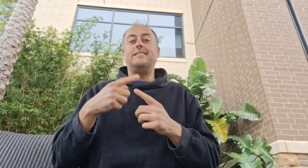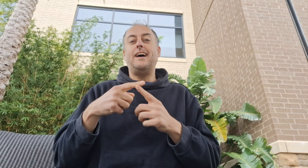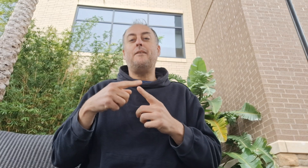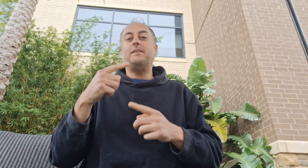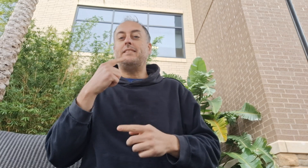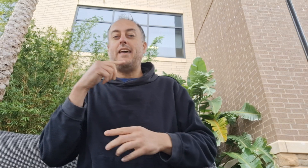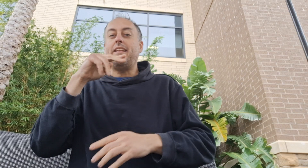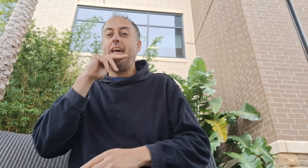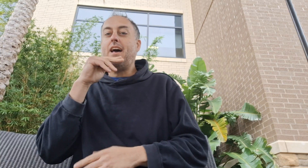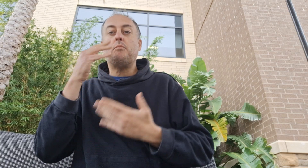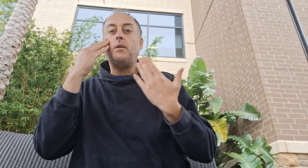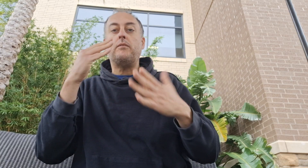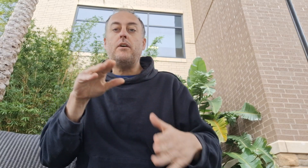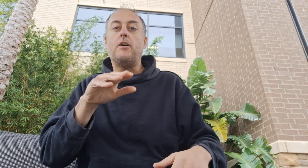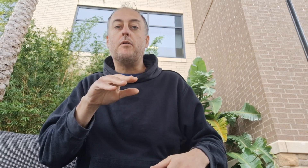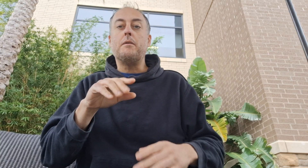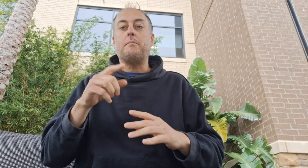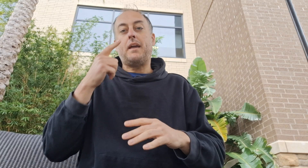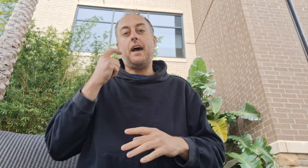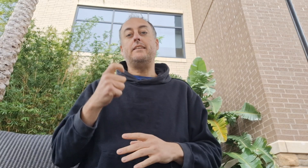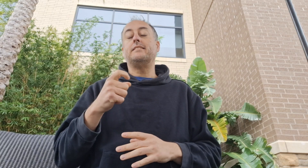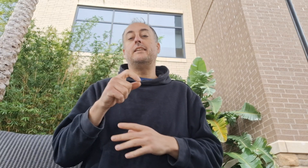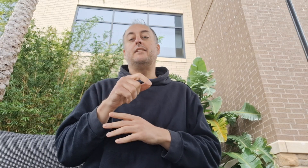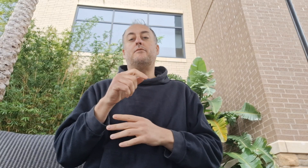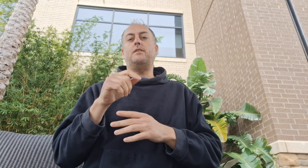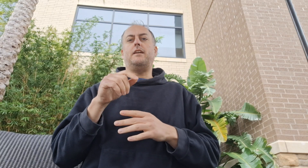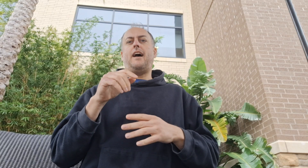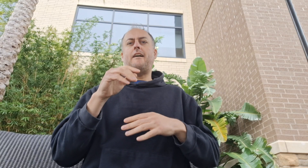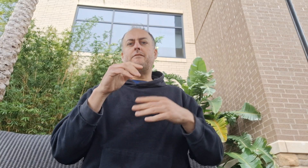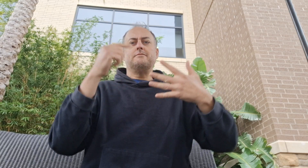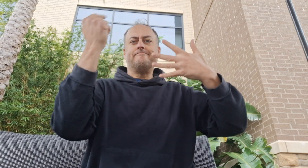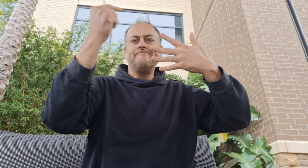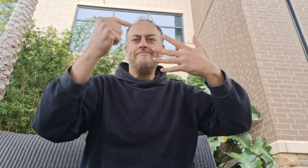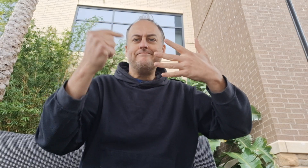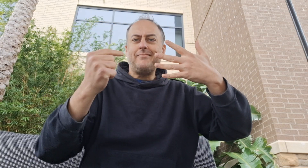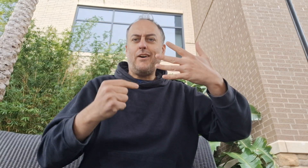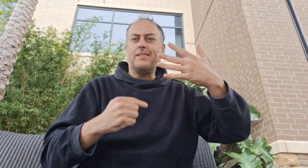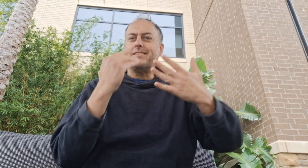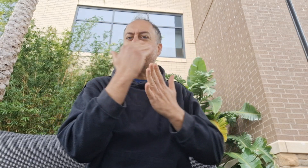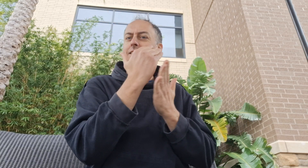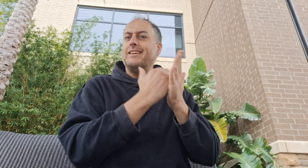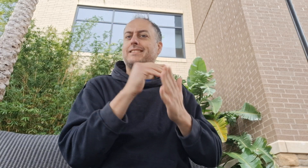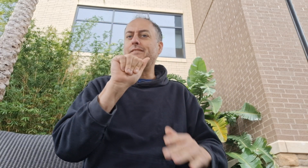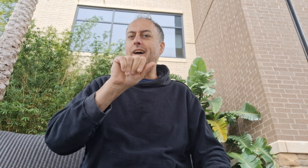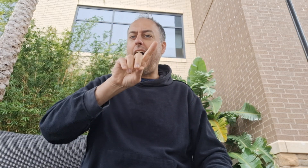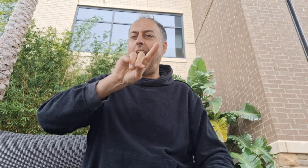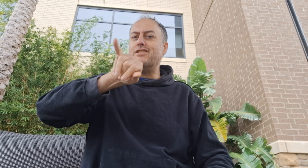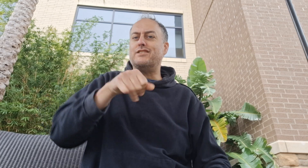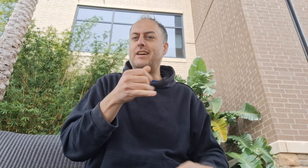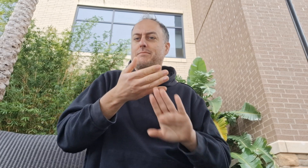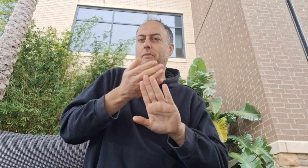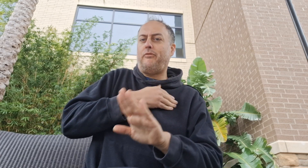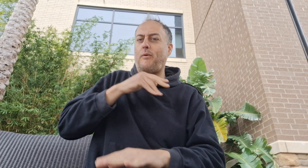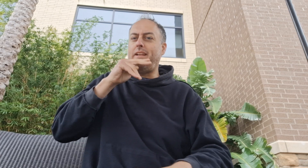Until we say the noun, we don't know, because we have all this list of adjectives before the